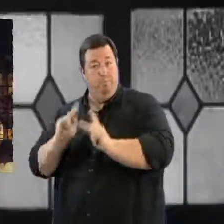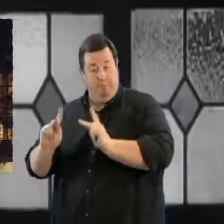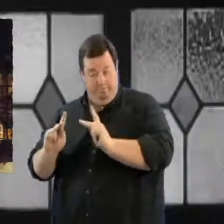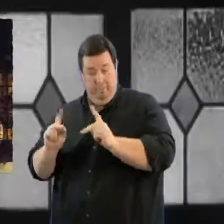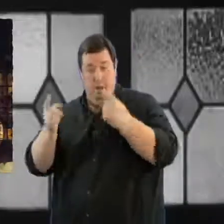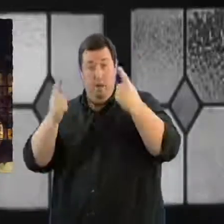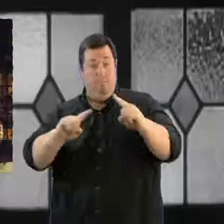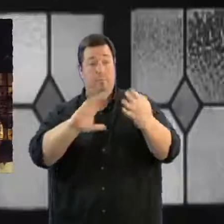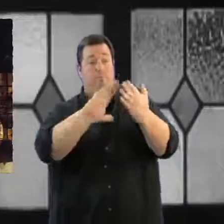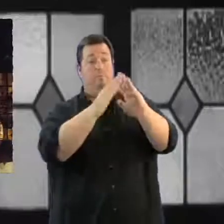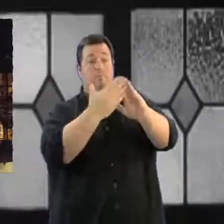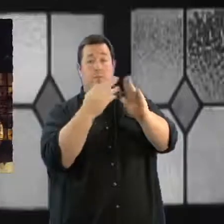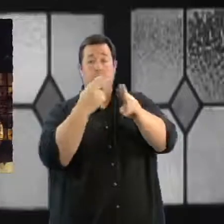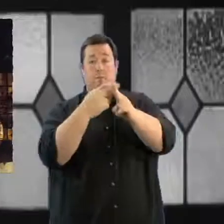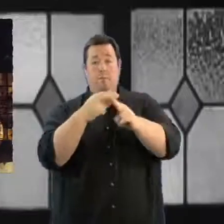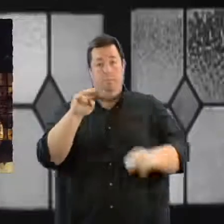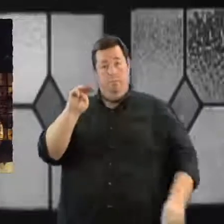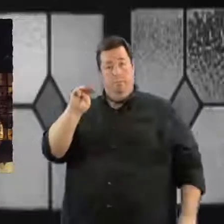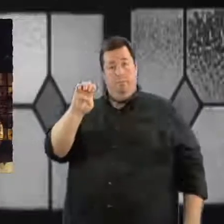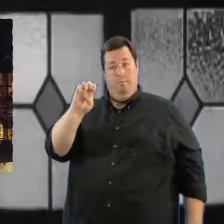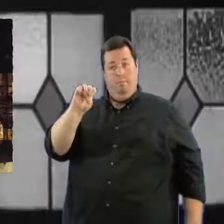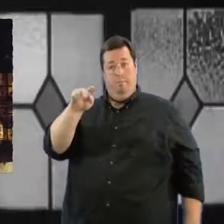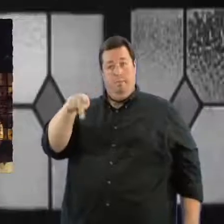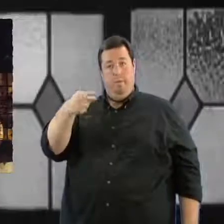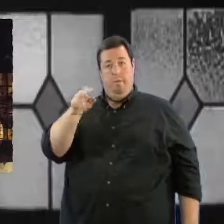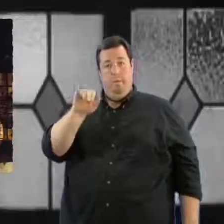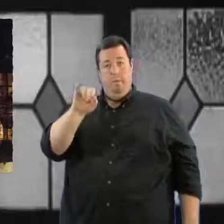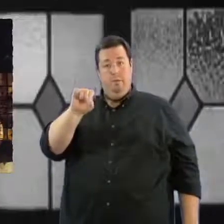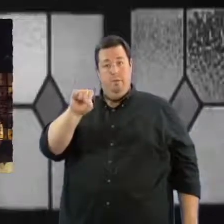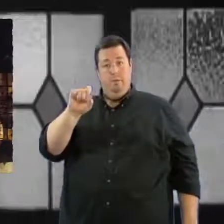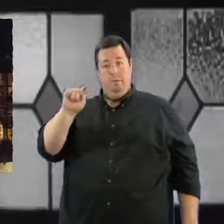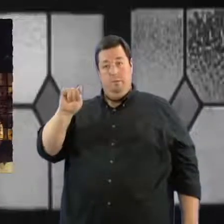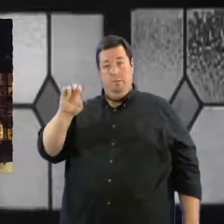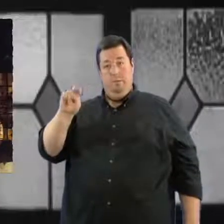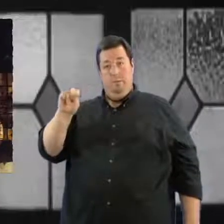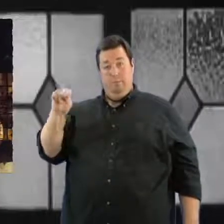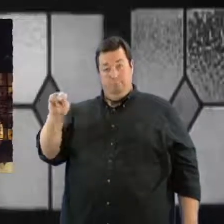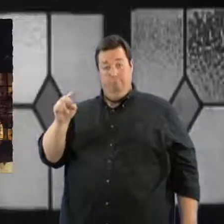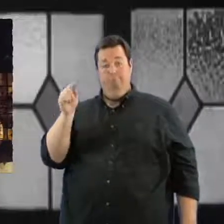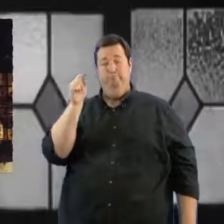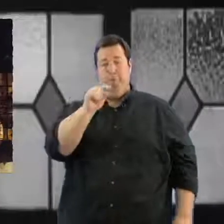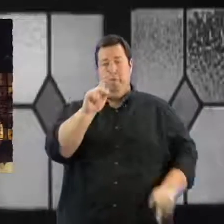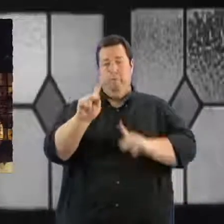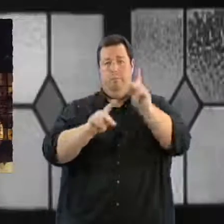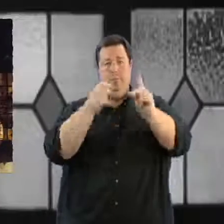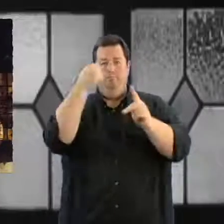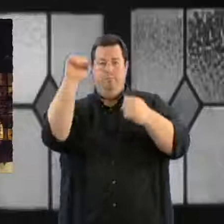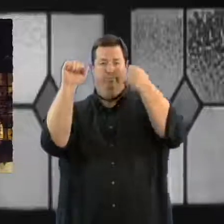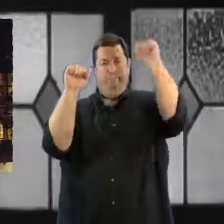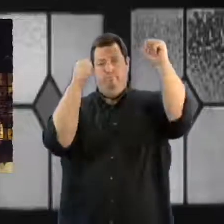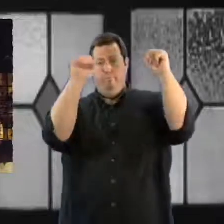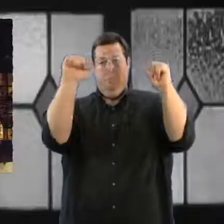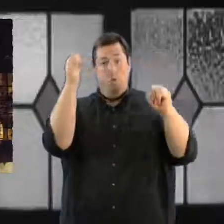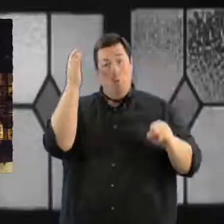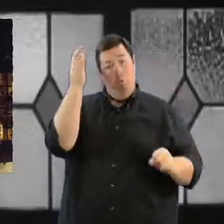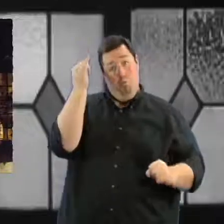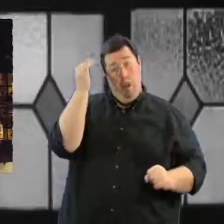Martin went wherever people needed help. In April 1968, he went to Memphis, Tennessee. He went to help the garbage collectors who were on